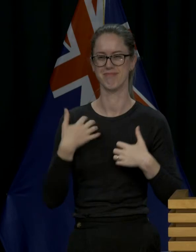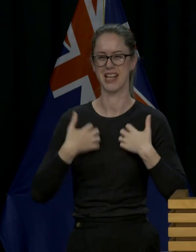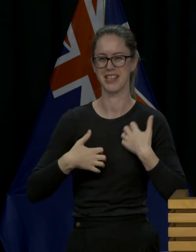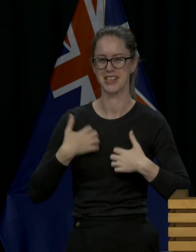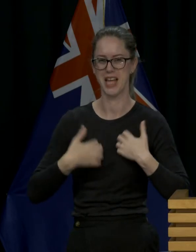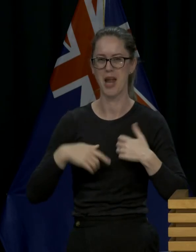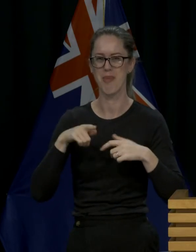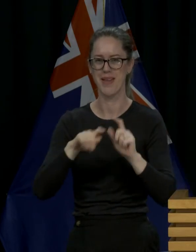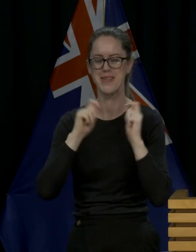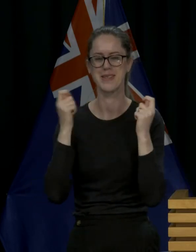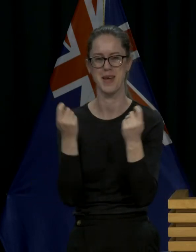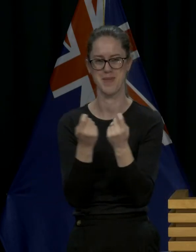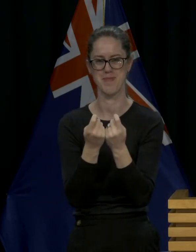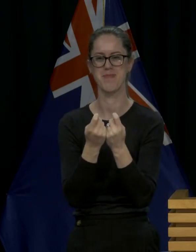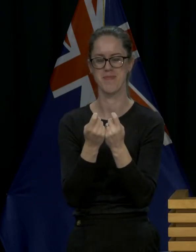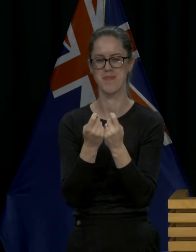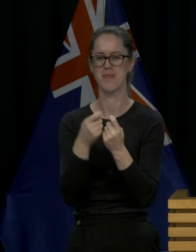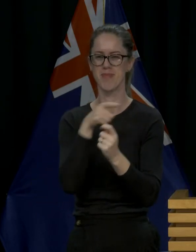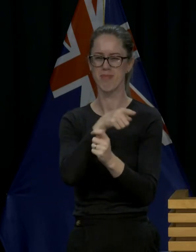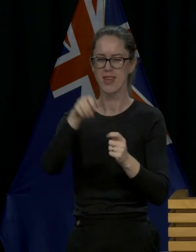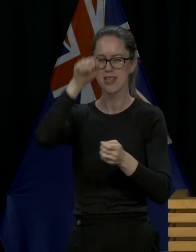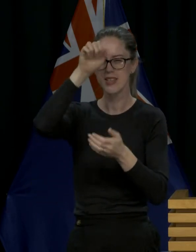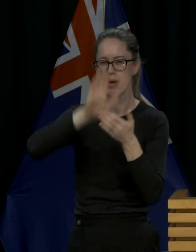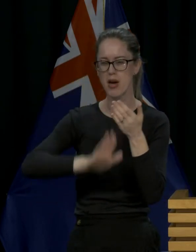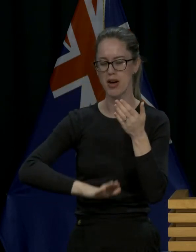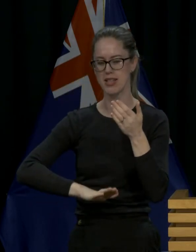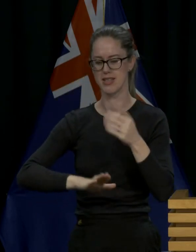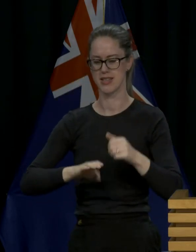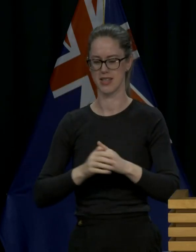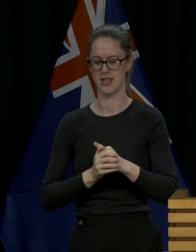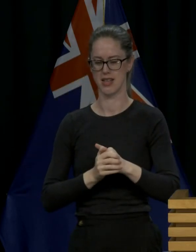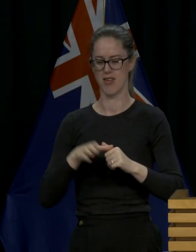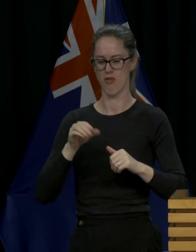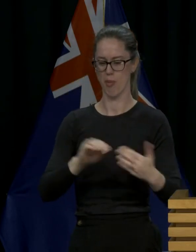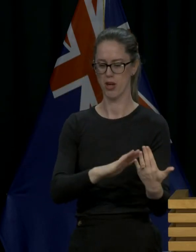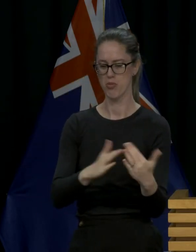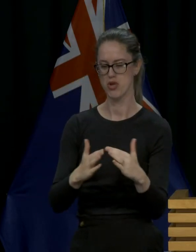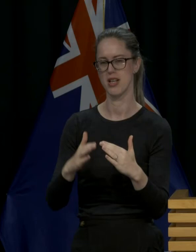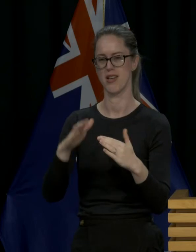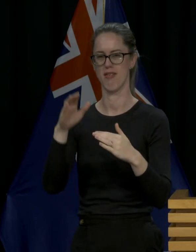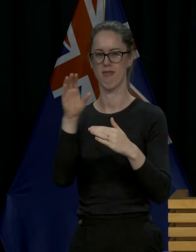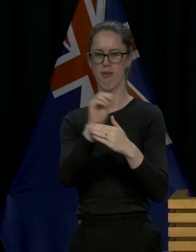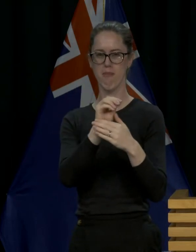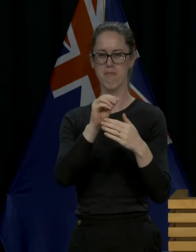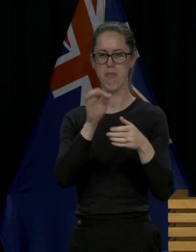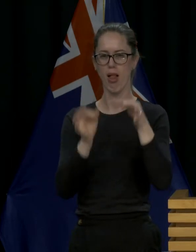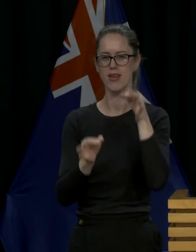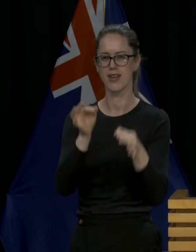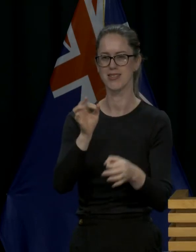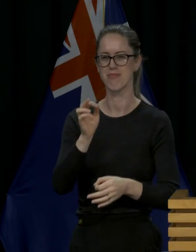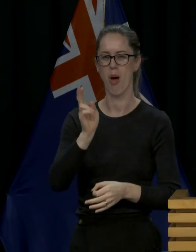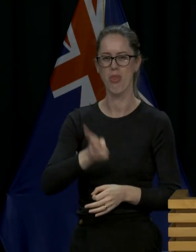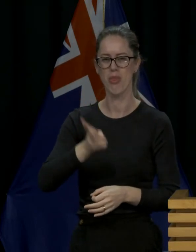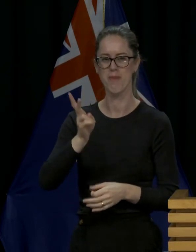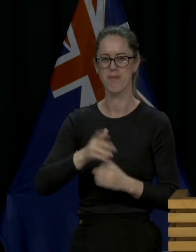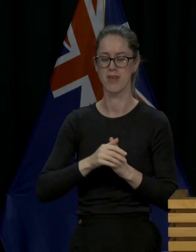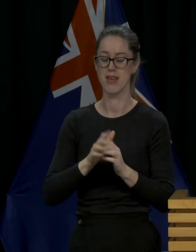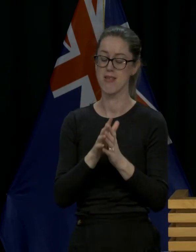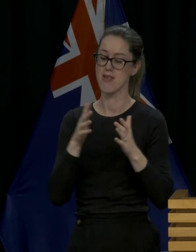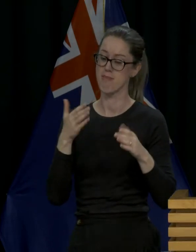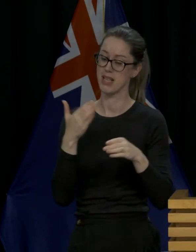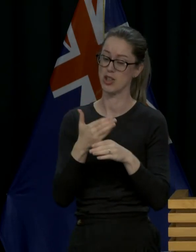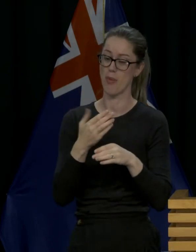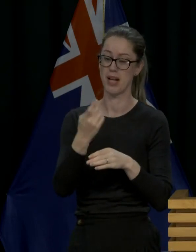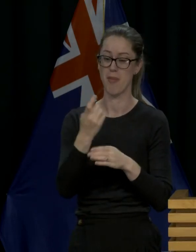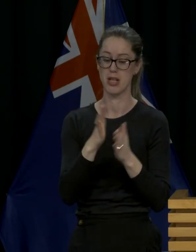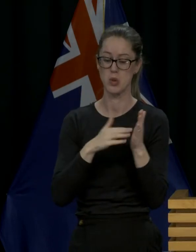excited by this team. They bring experience from the ground and from within politics. We know we have a big job ahead of us